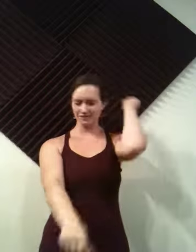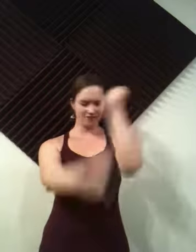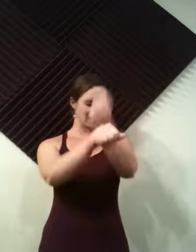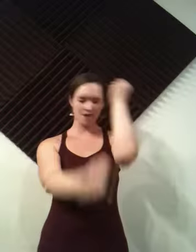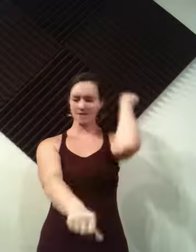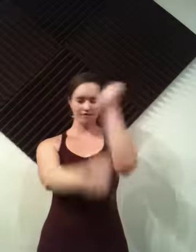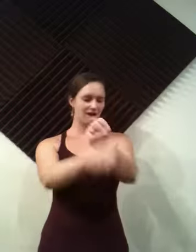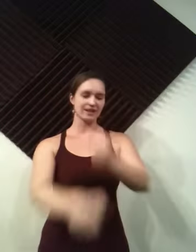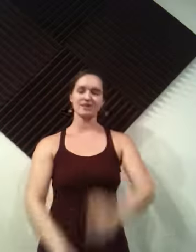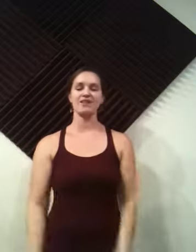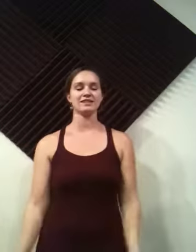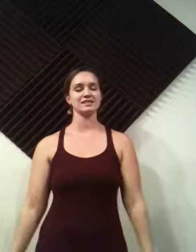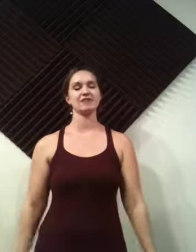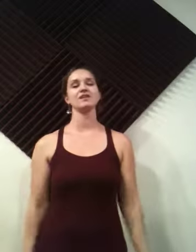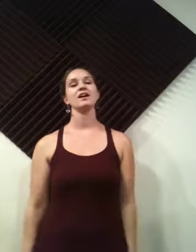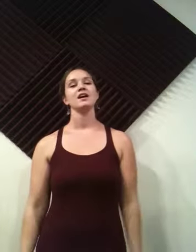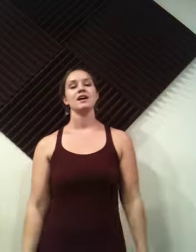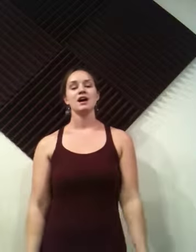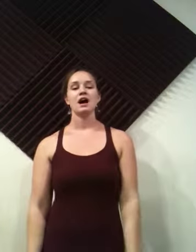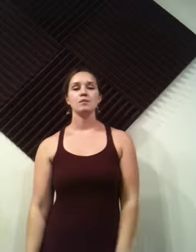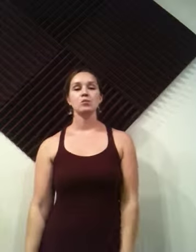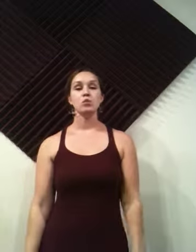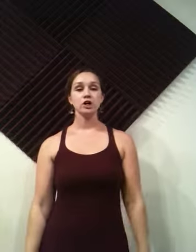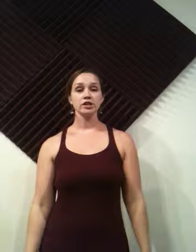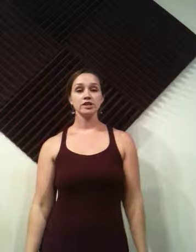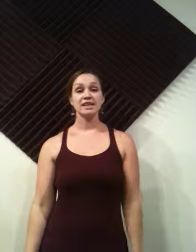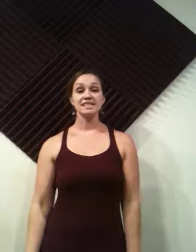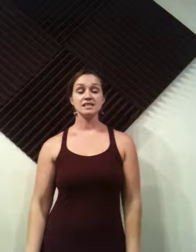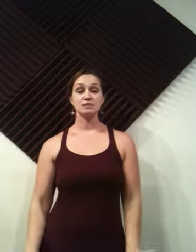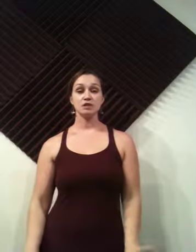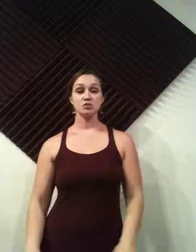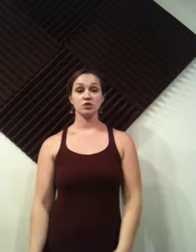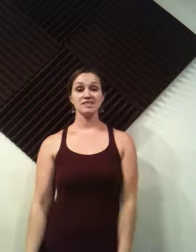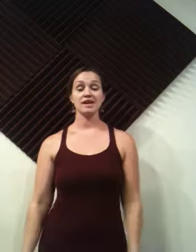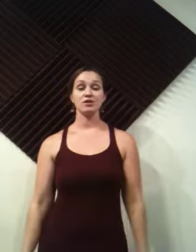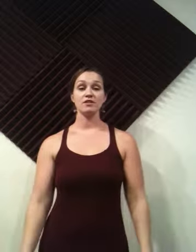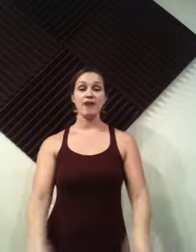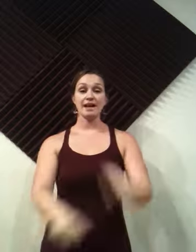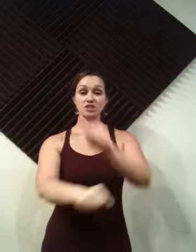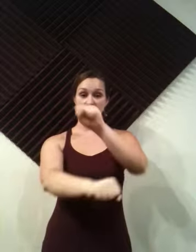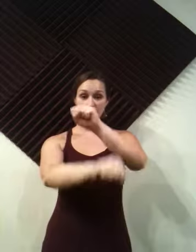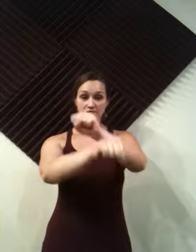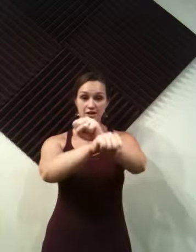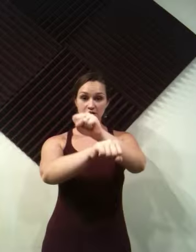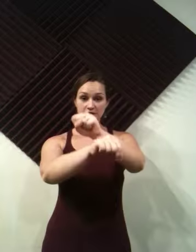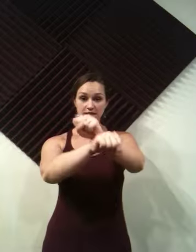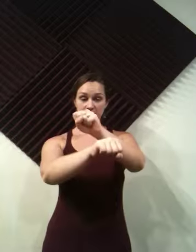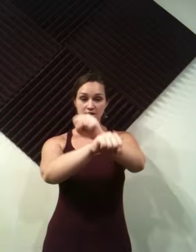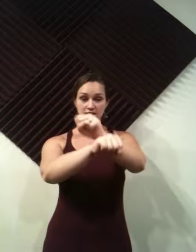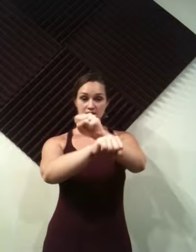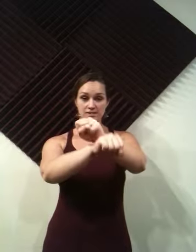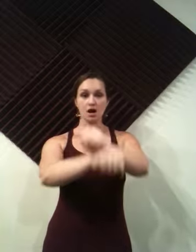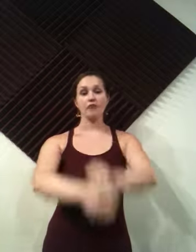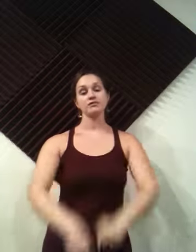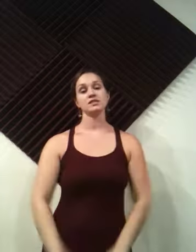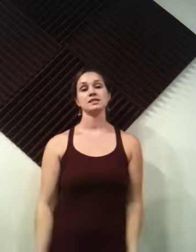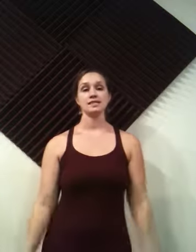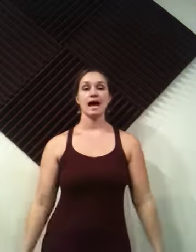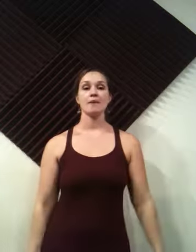feet on my rock, and all that stuff. Work is much more subtle than that. It's just a very soft tap